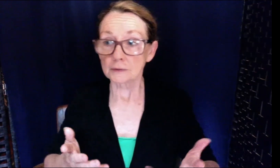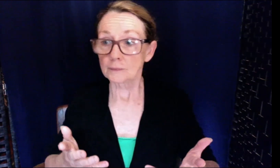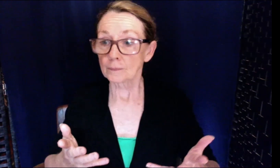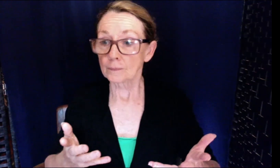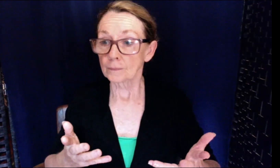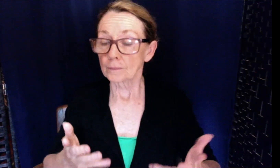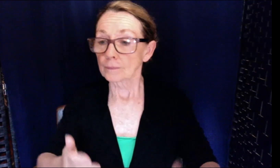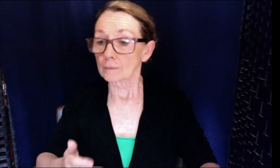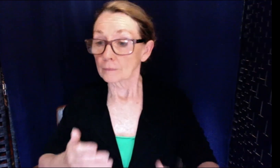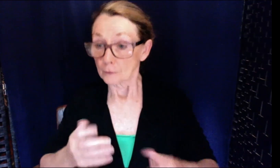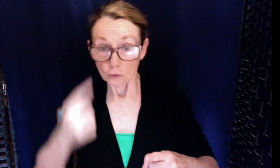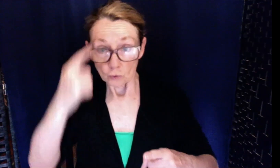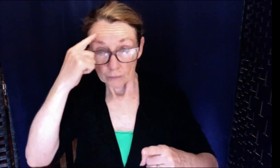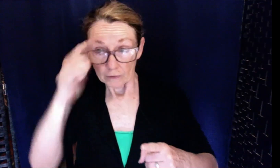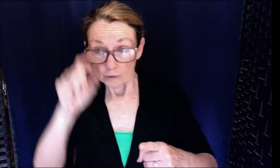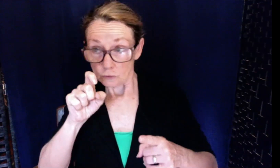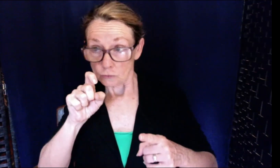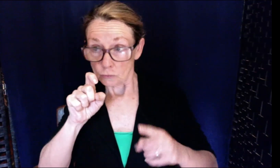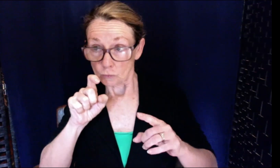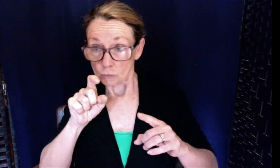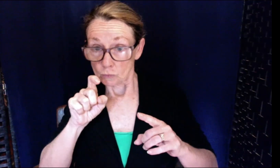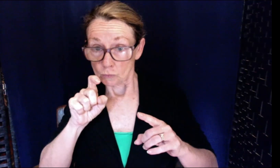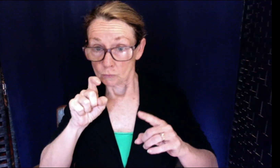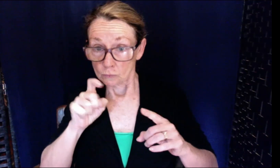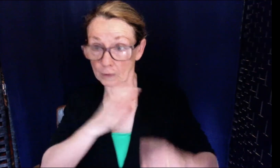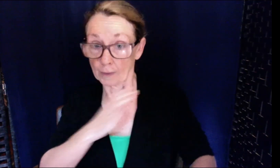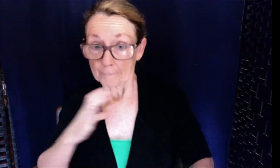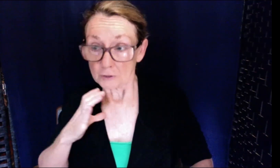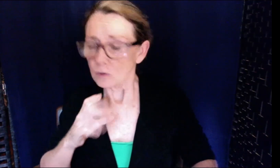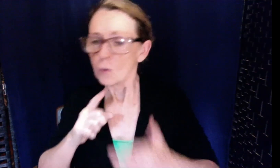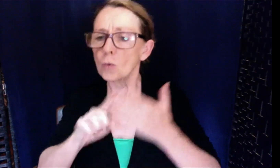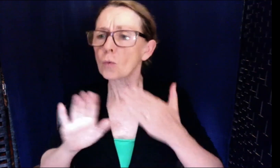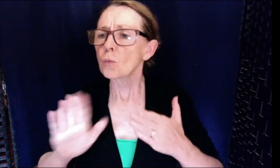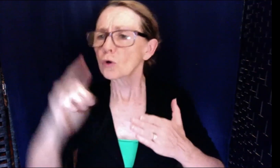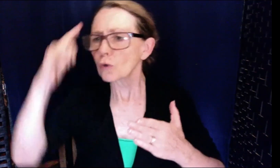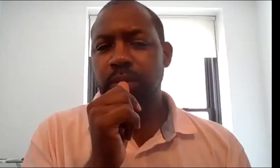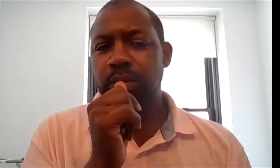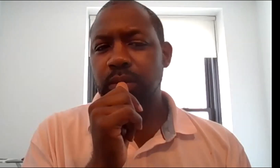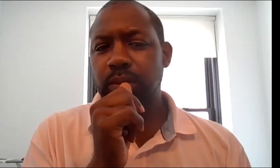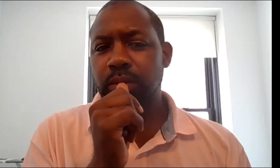Do we think that should go directly to the commission? What are your thoughts on that, Ernest? Who should be a contact person for that?